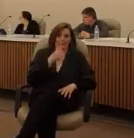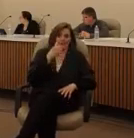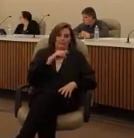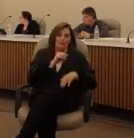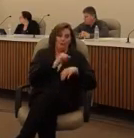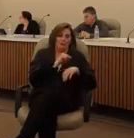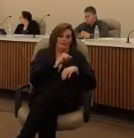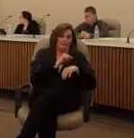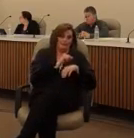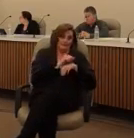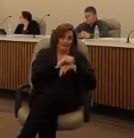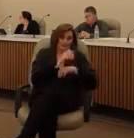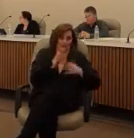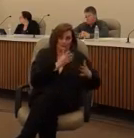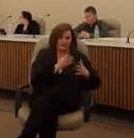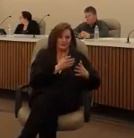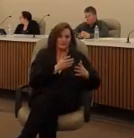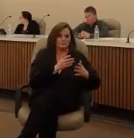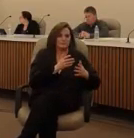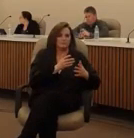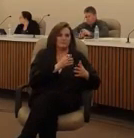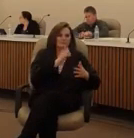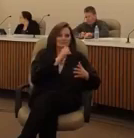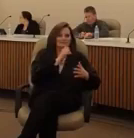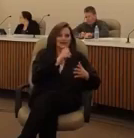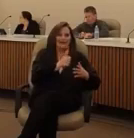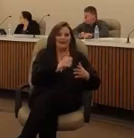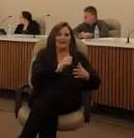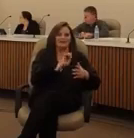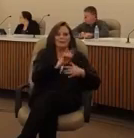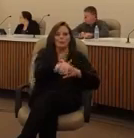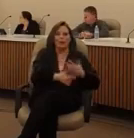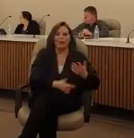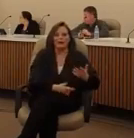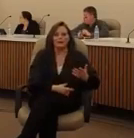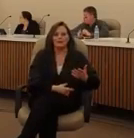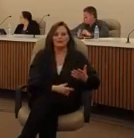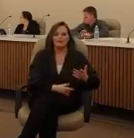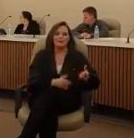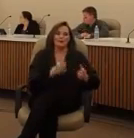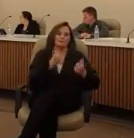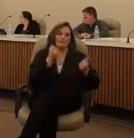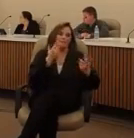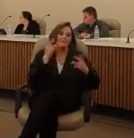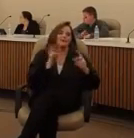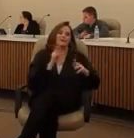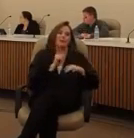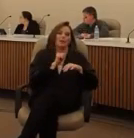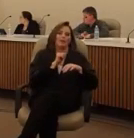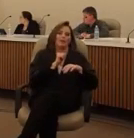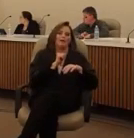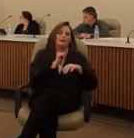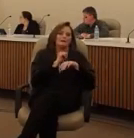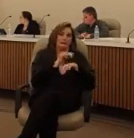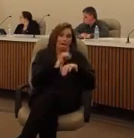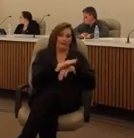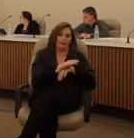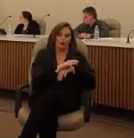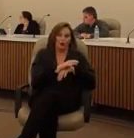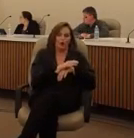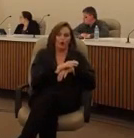too late in the morning because I think a lot of people deliveries start a little bit earlier. So I think the 9 a.m. for